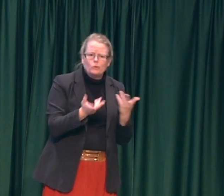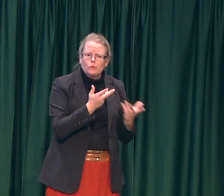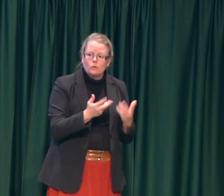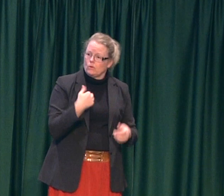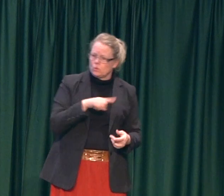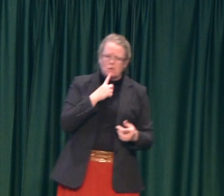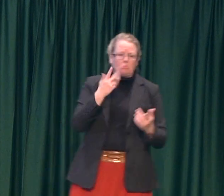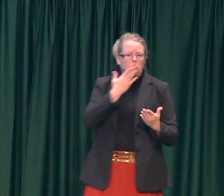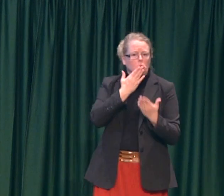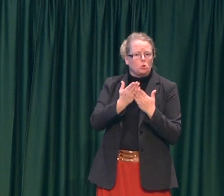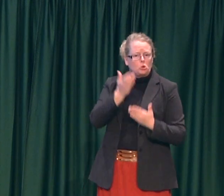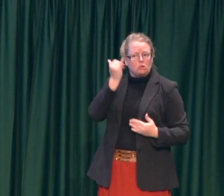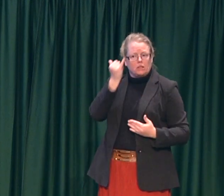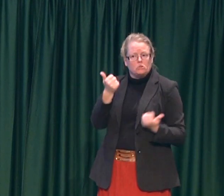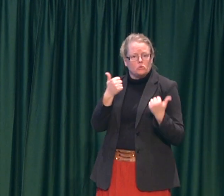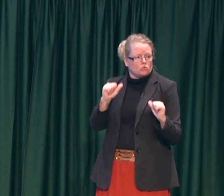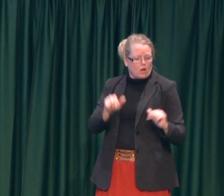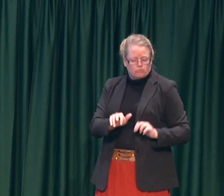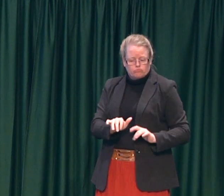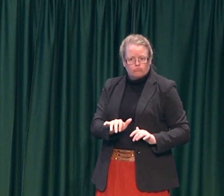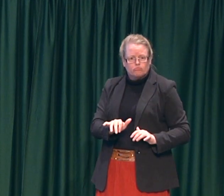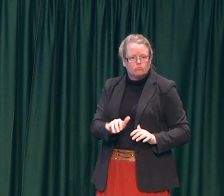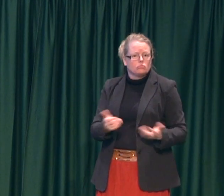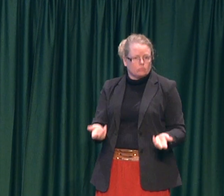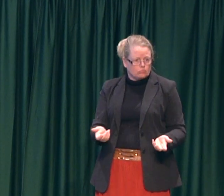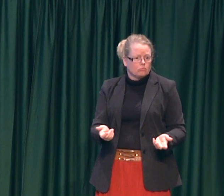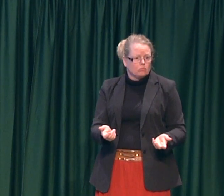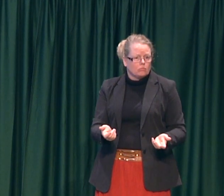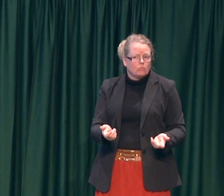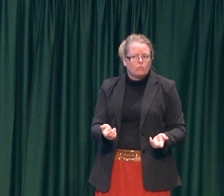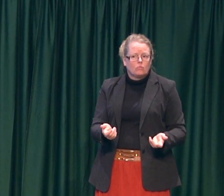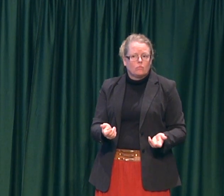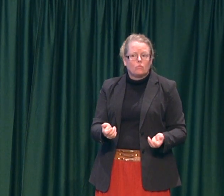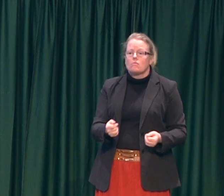agency, asking about what they could do. And we suggested the idea of real-time captioning.